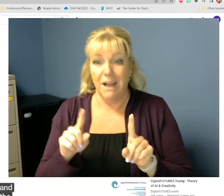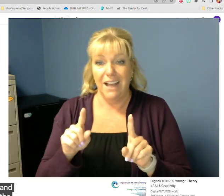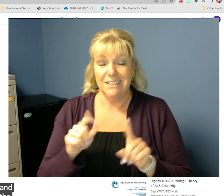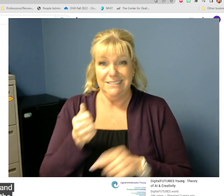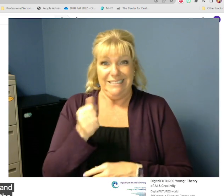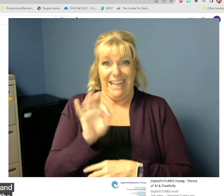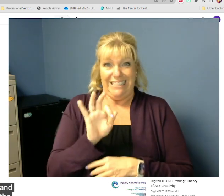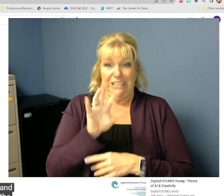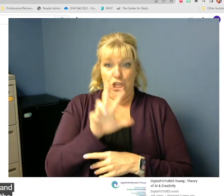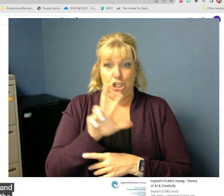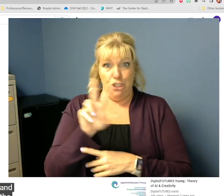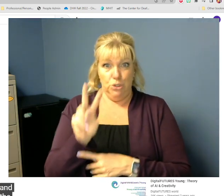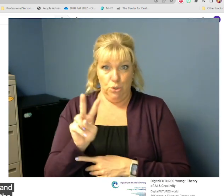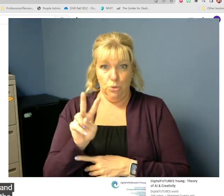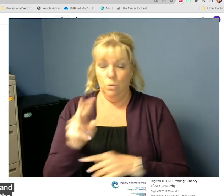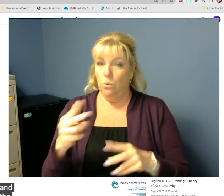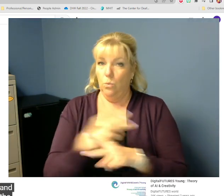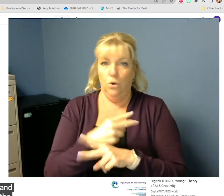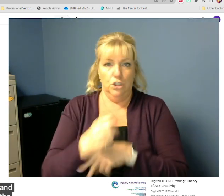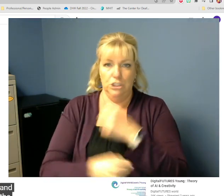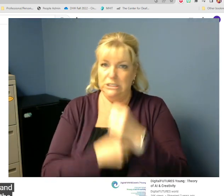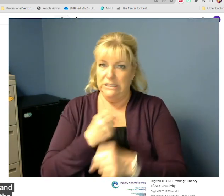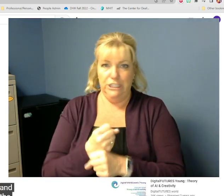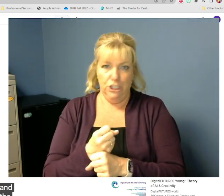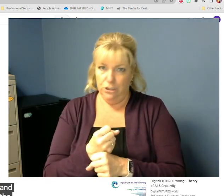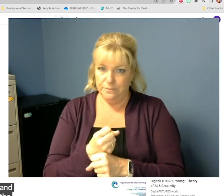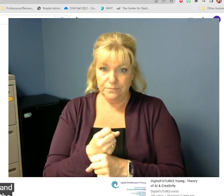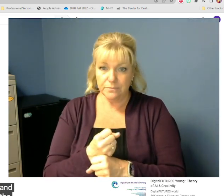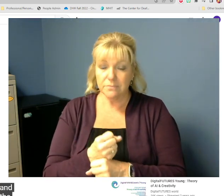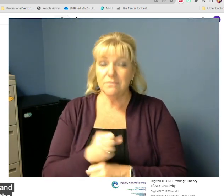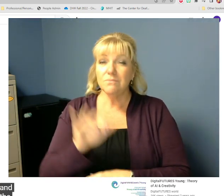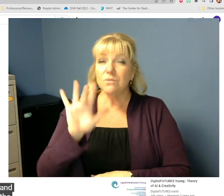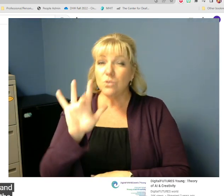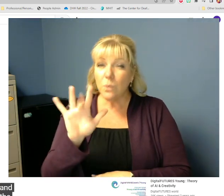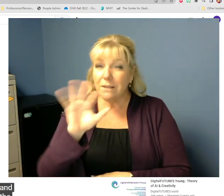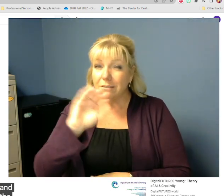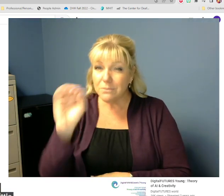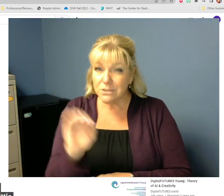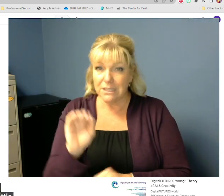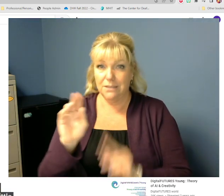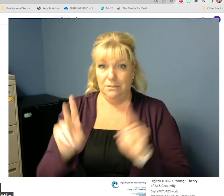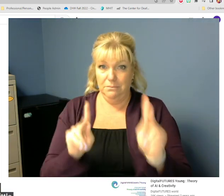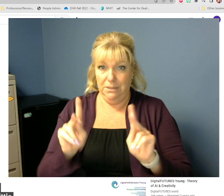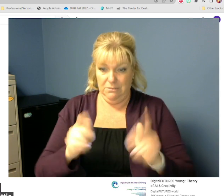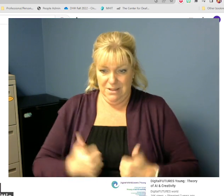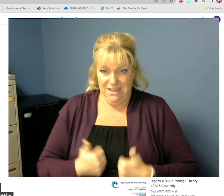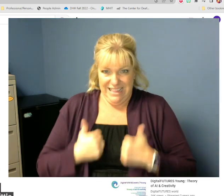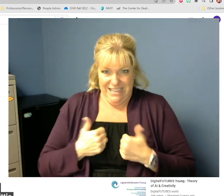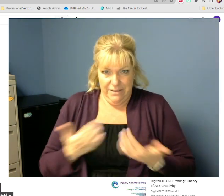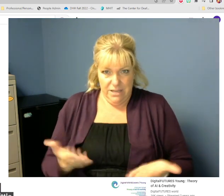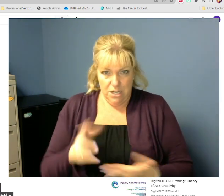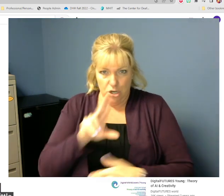was 1932. And it's estimated that 25% of the United States is